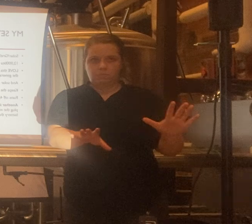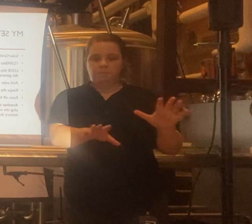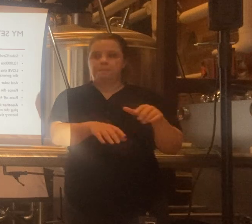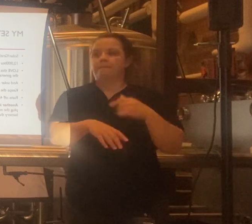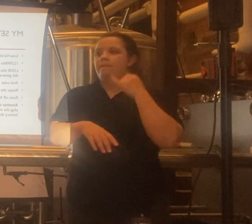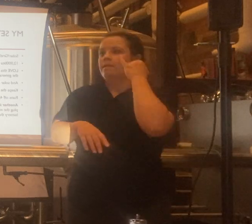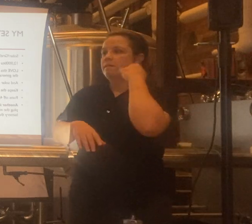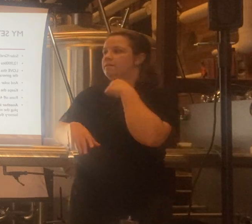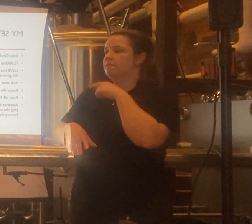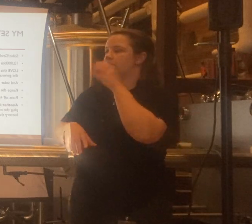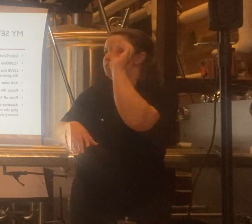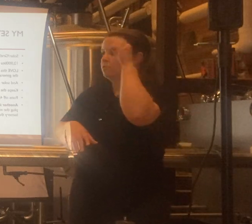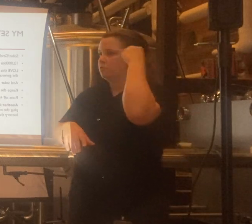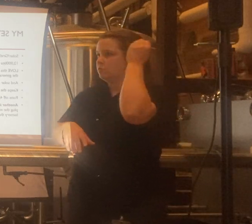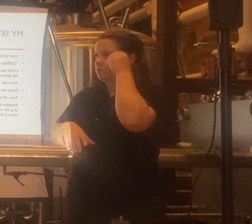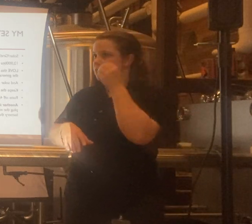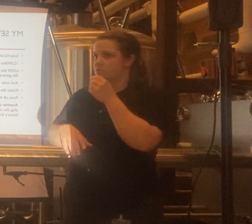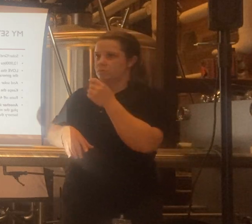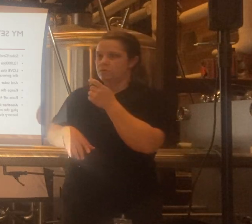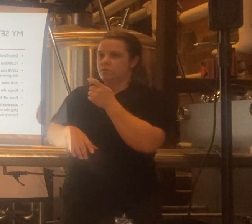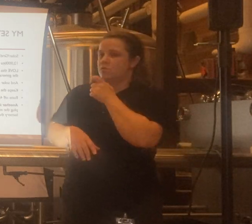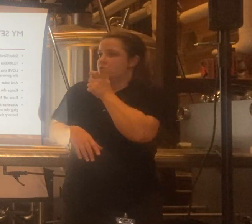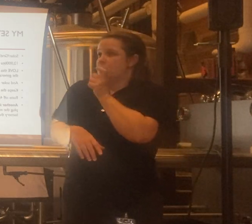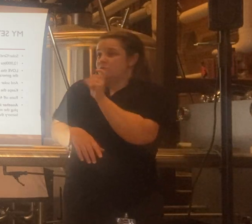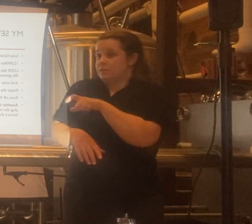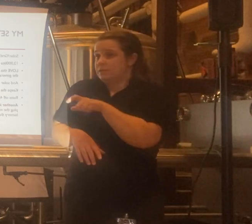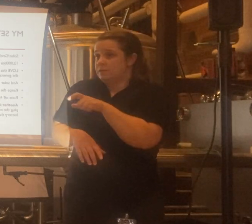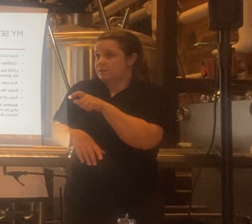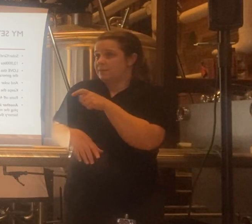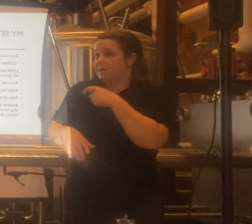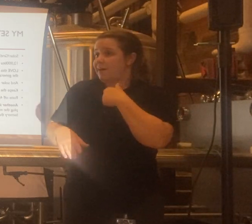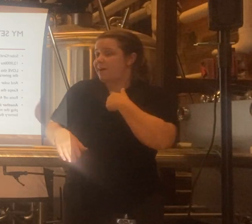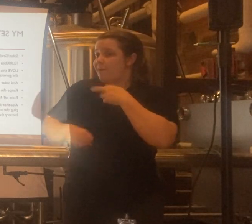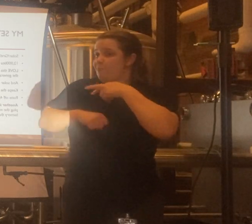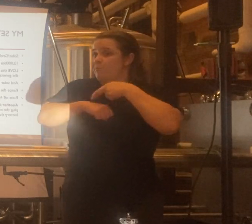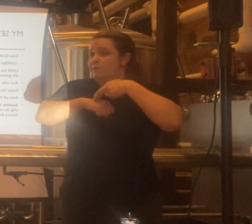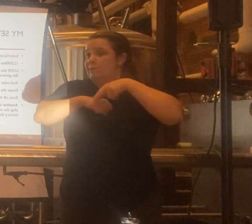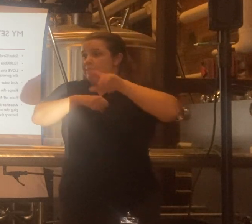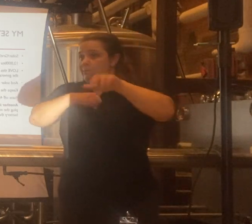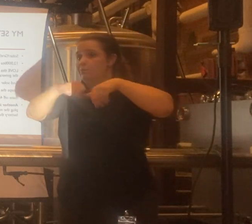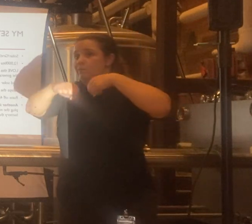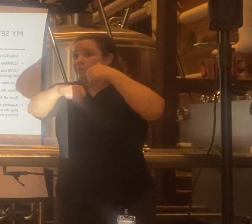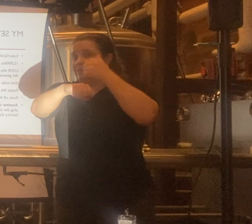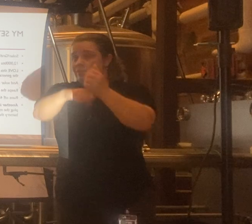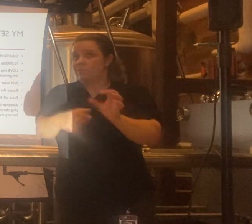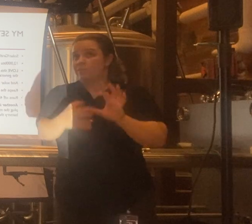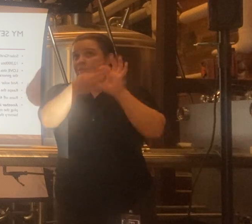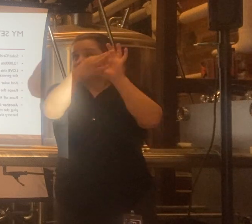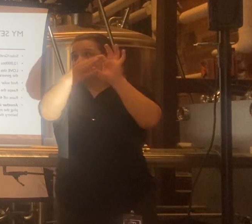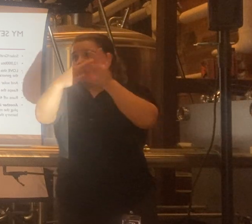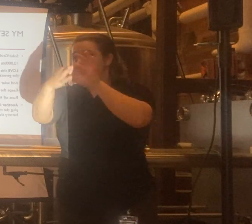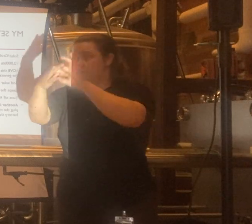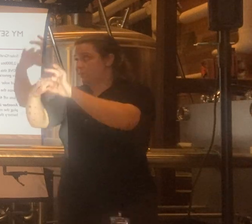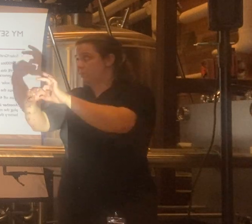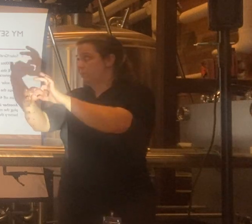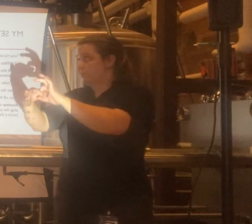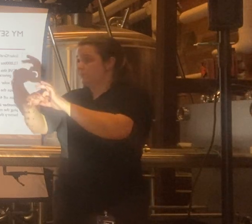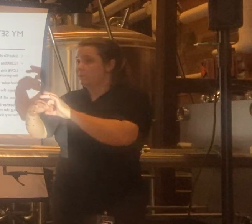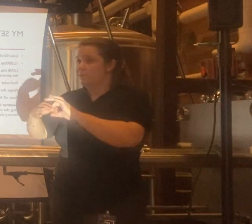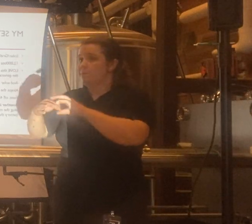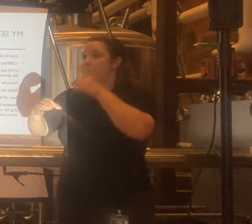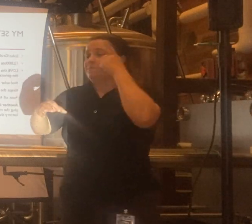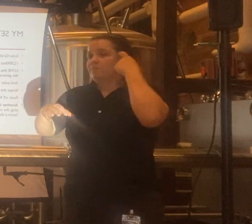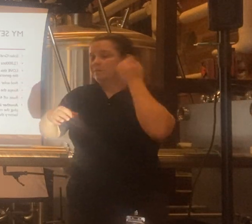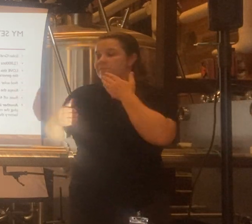need solar, I would still recommend installing it, because you could plug the solar cables in, run an extension line out to the end of your driveway, and then set up